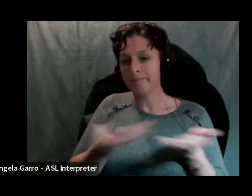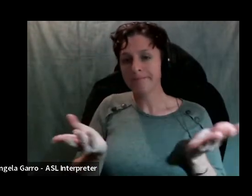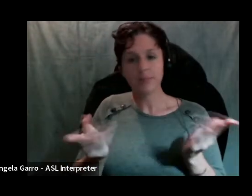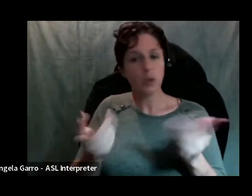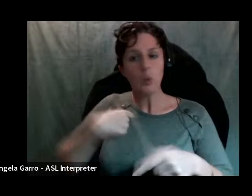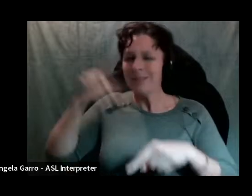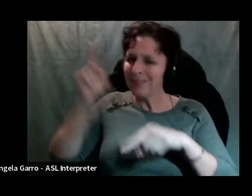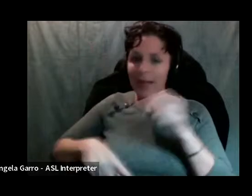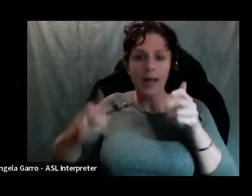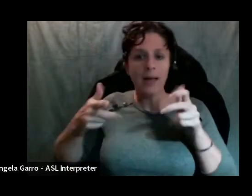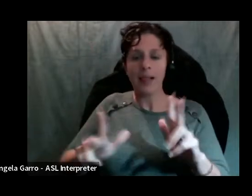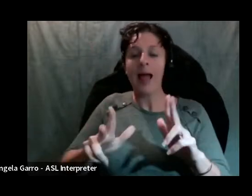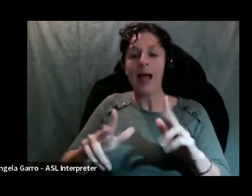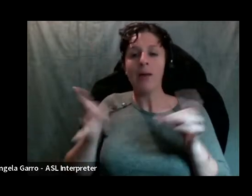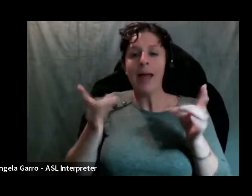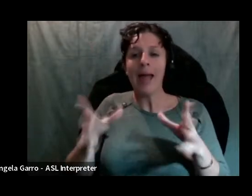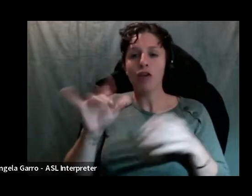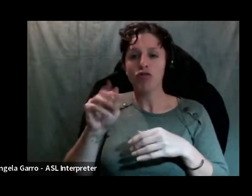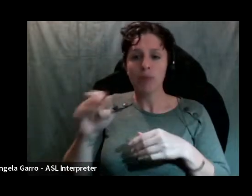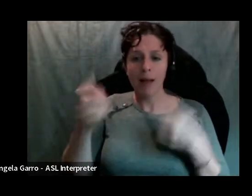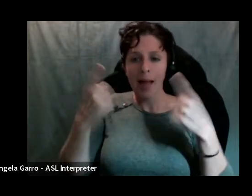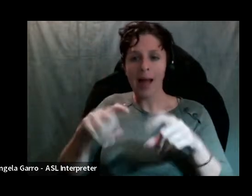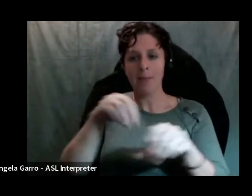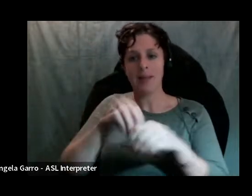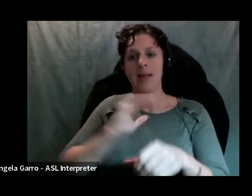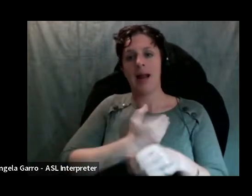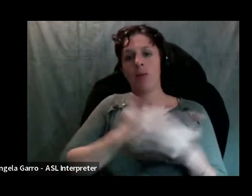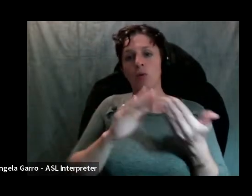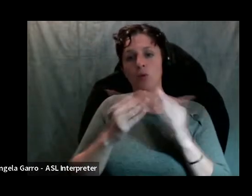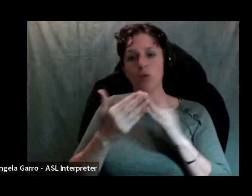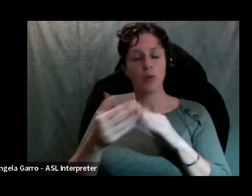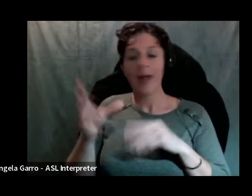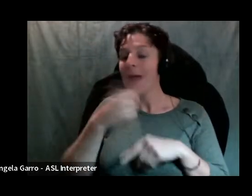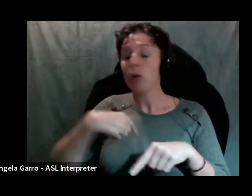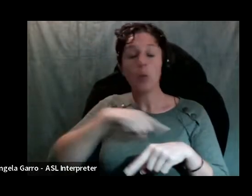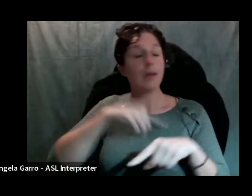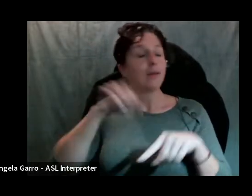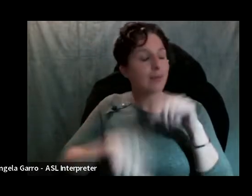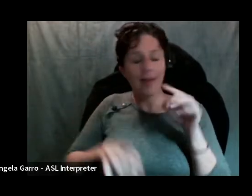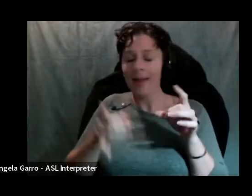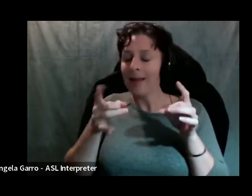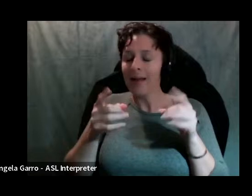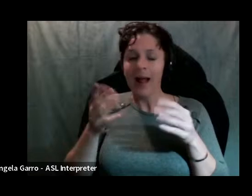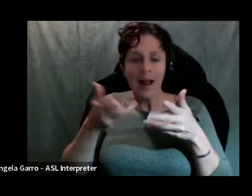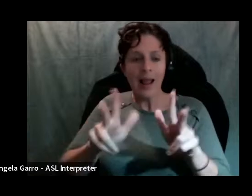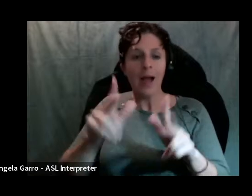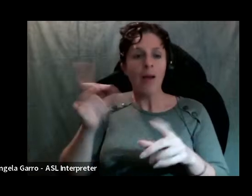cannot allow for hate crimes to happen in our community, and we cannot allow hate ideology and